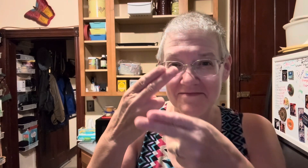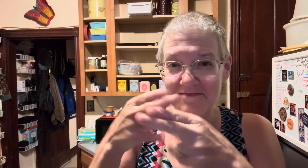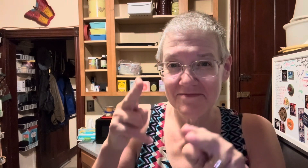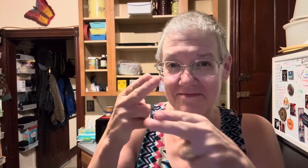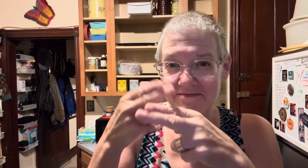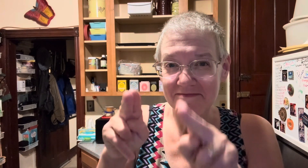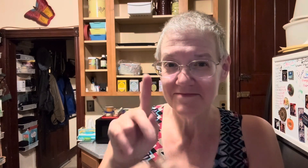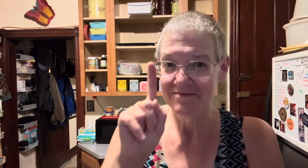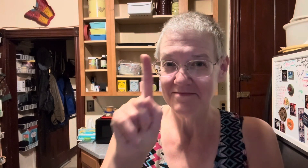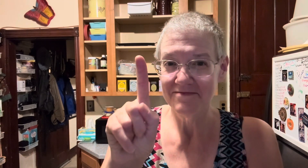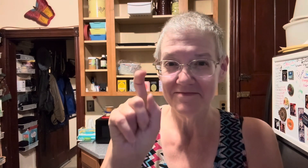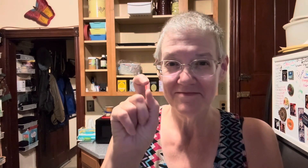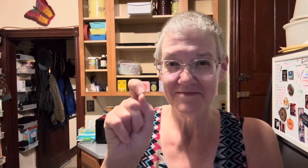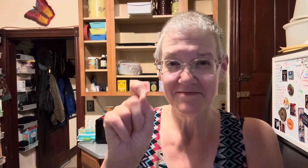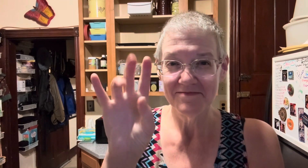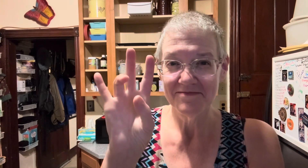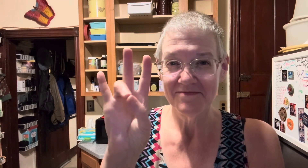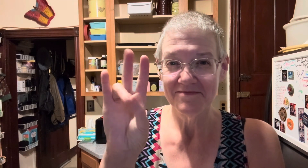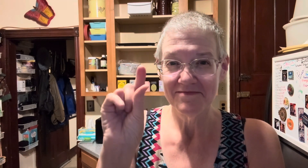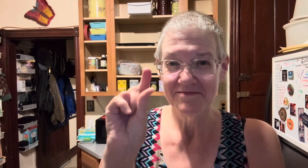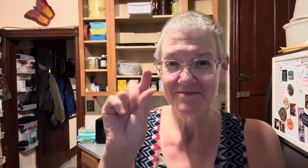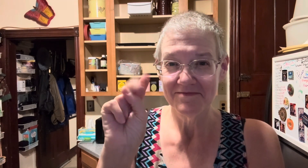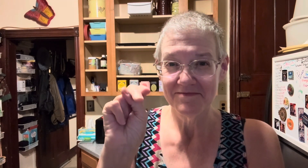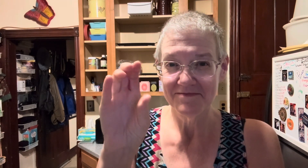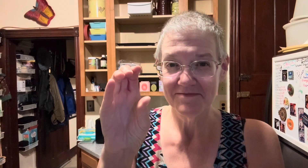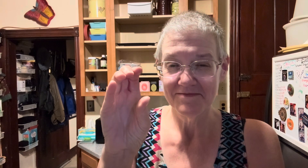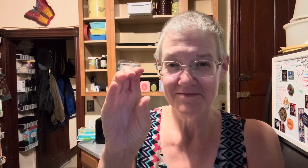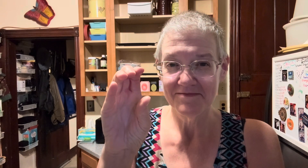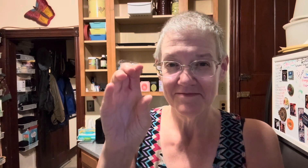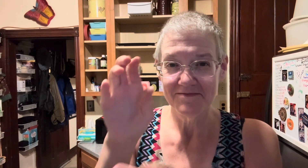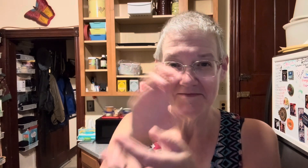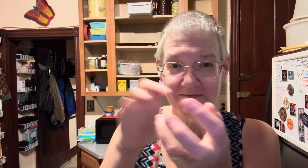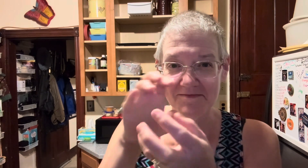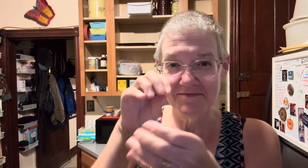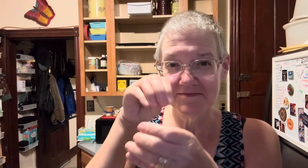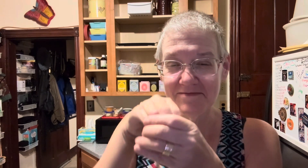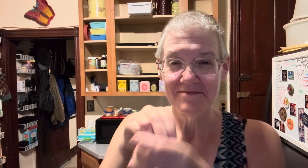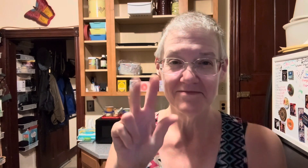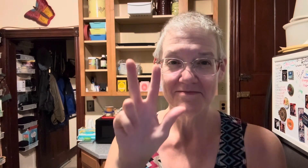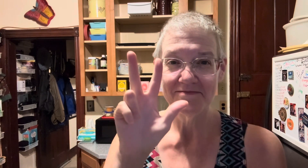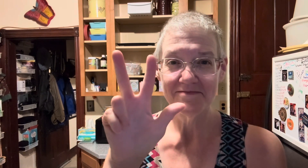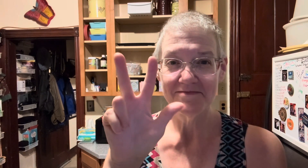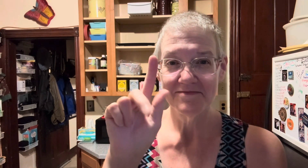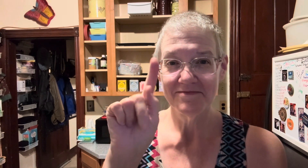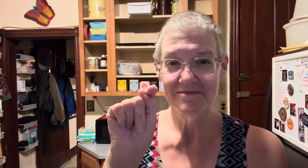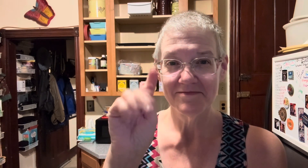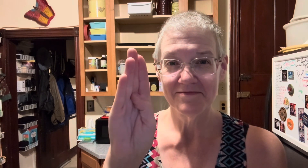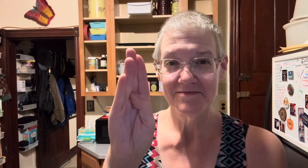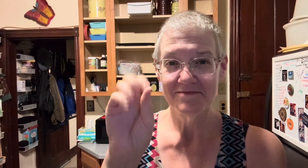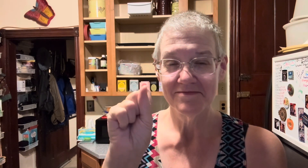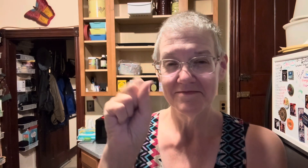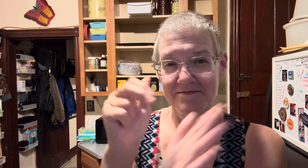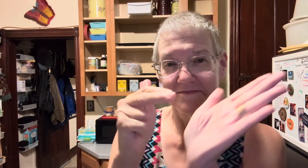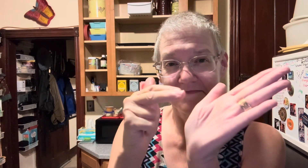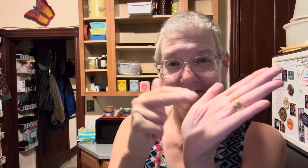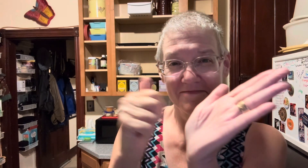Three eggs, which is 1.7 grams of net carbs, scrambled in 3 tablespoons of